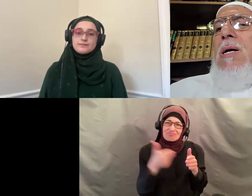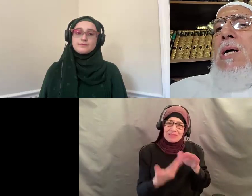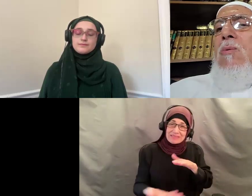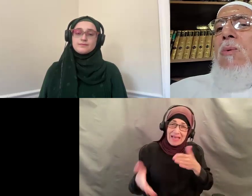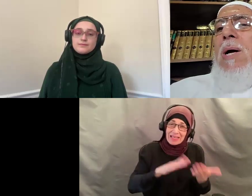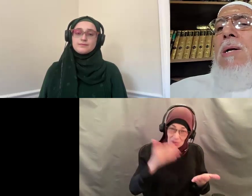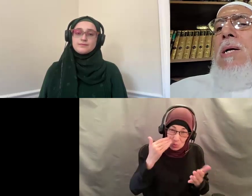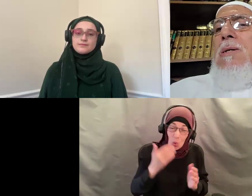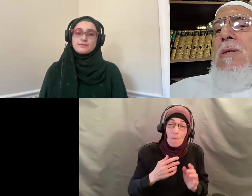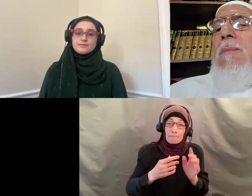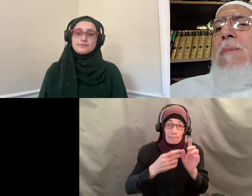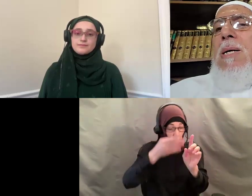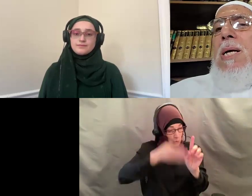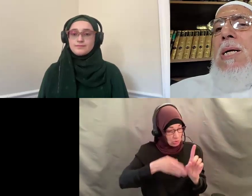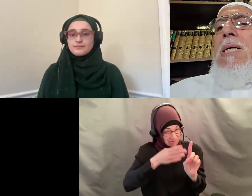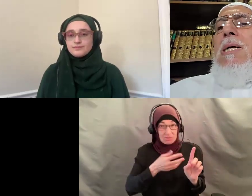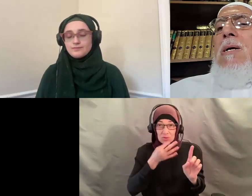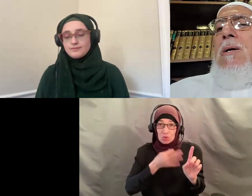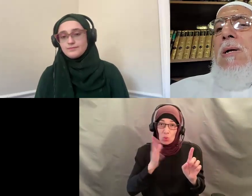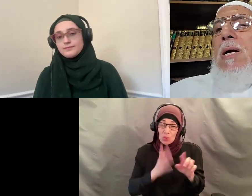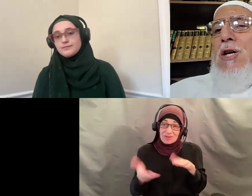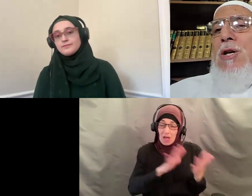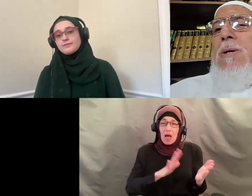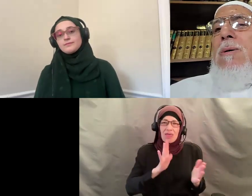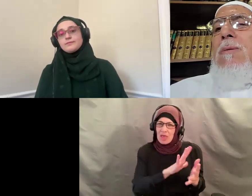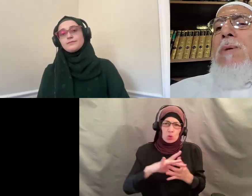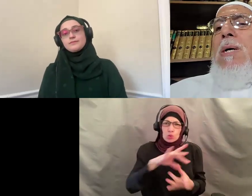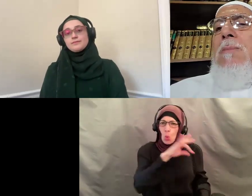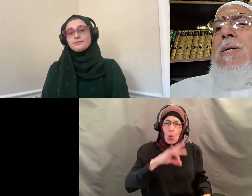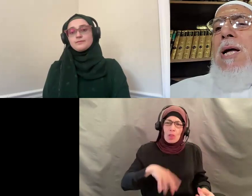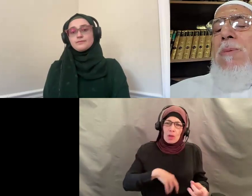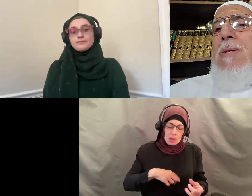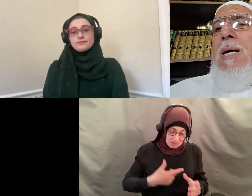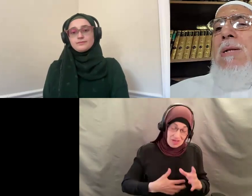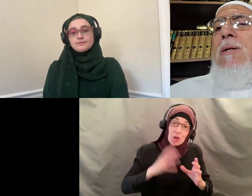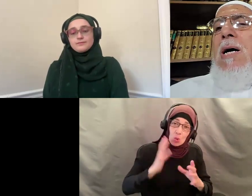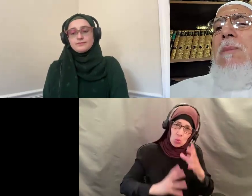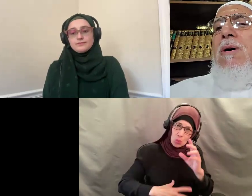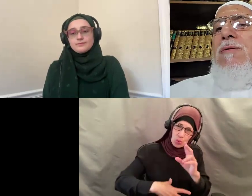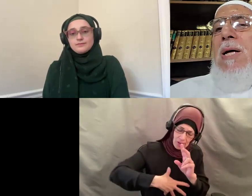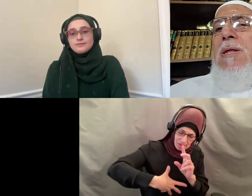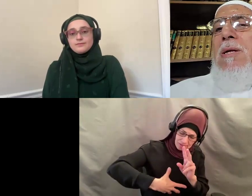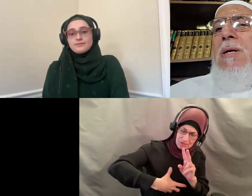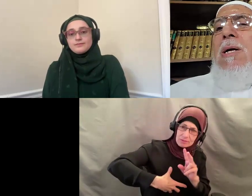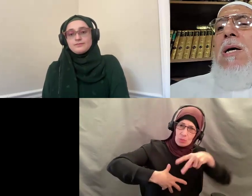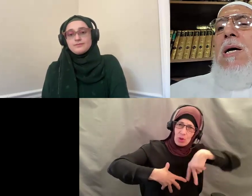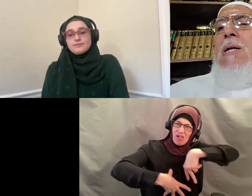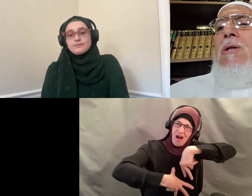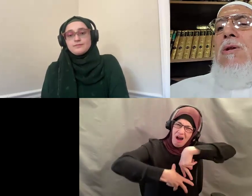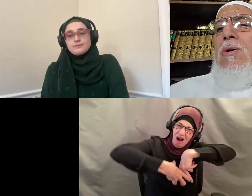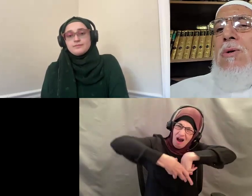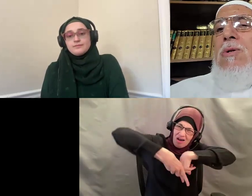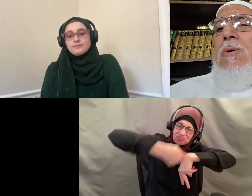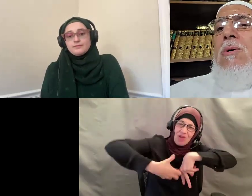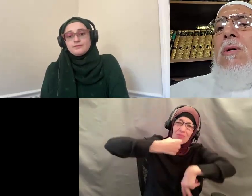Why? When somebody like you becomes helpless at the time of death